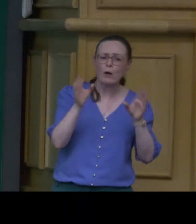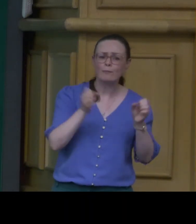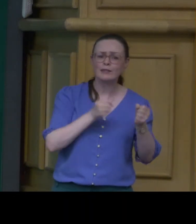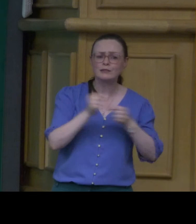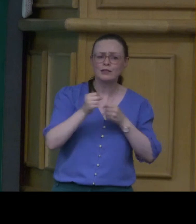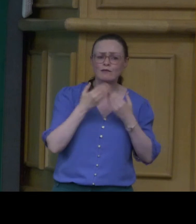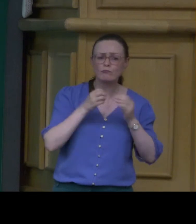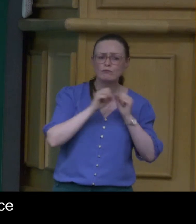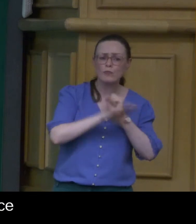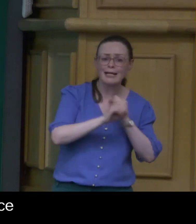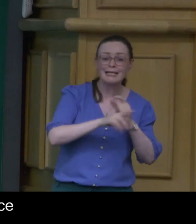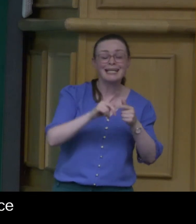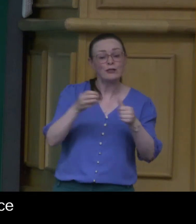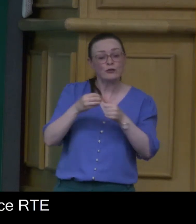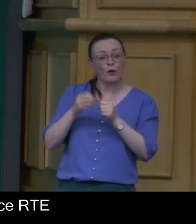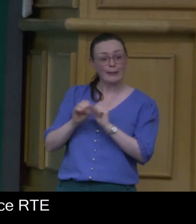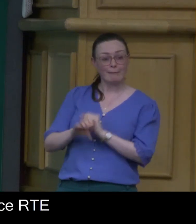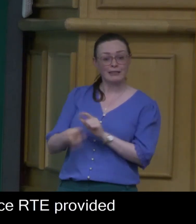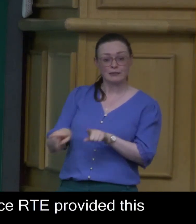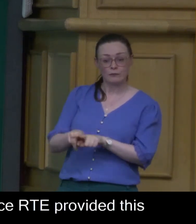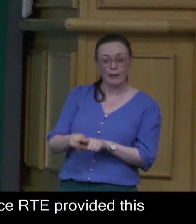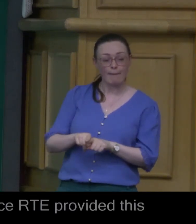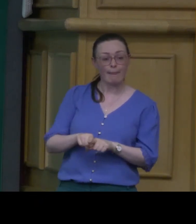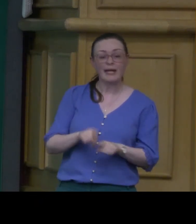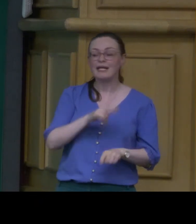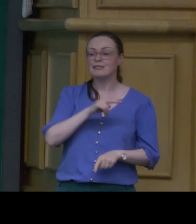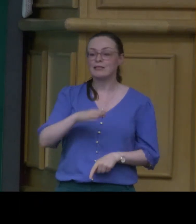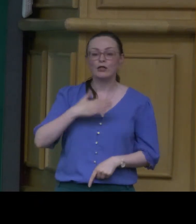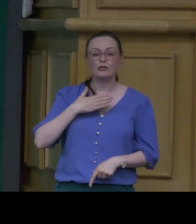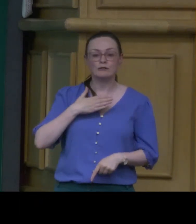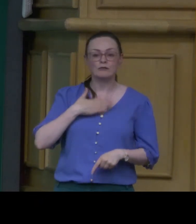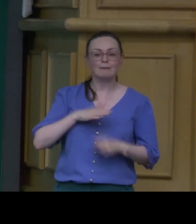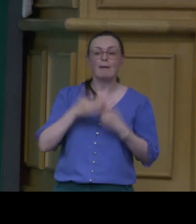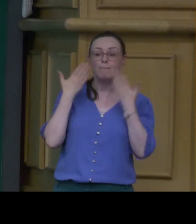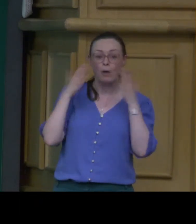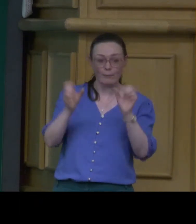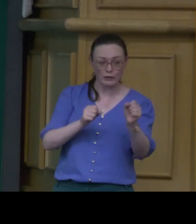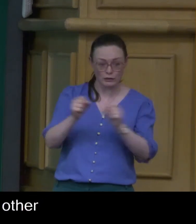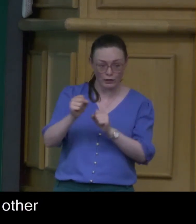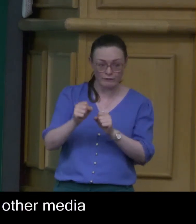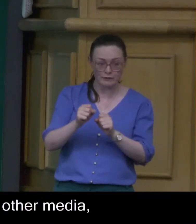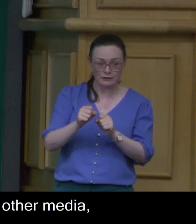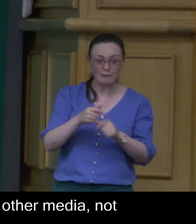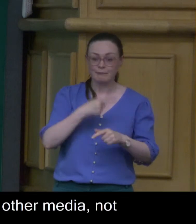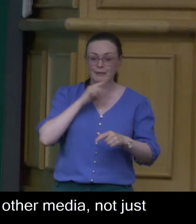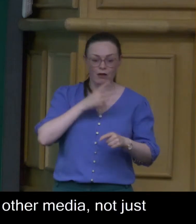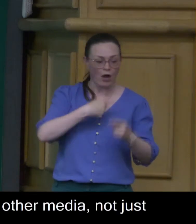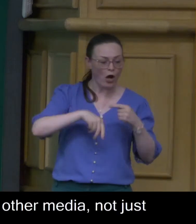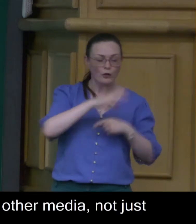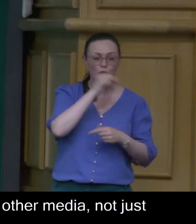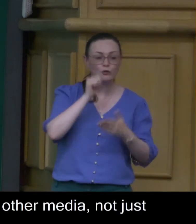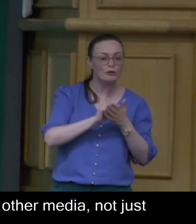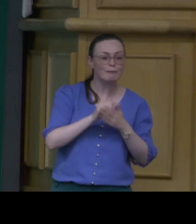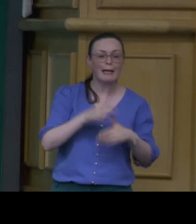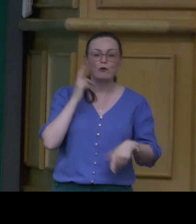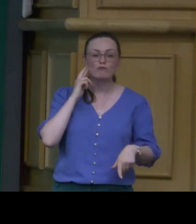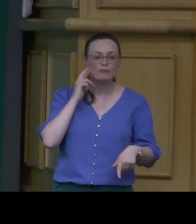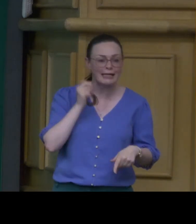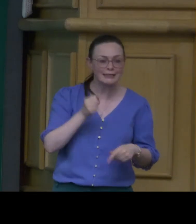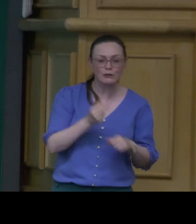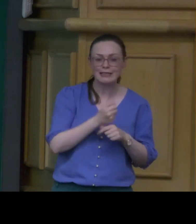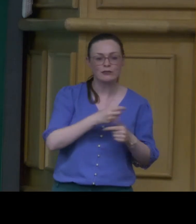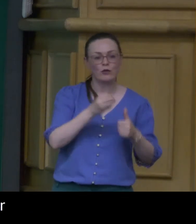broadcasting and other media. It's not just public service broadcasting, it's all our newspapers, radio stations and